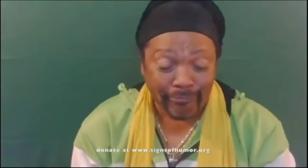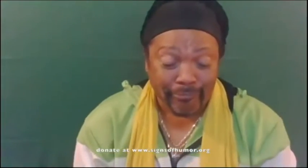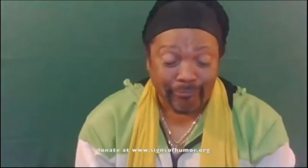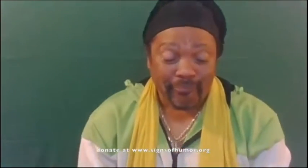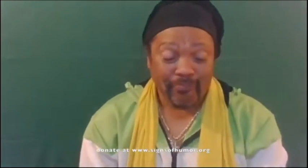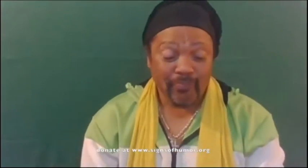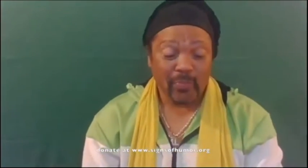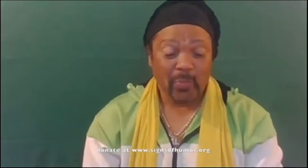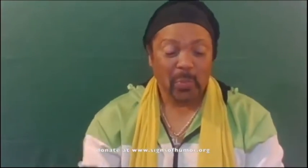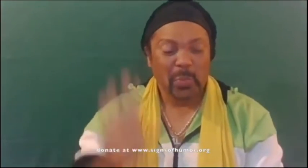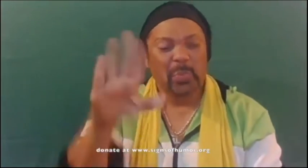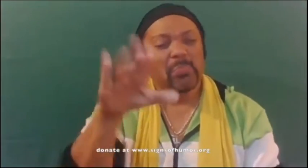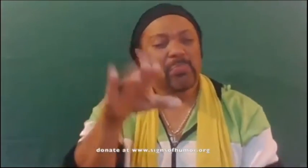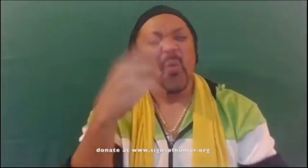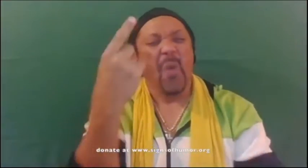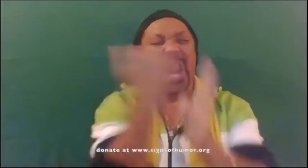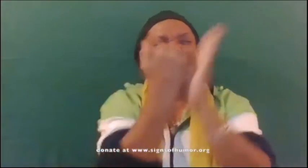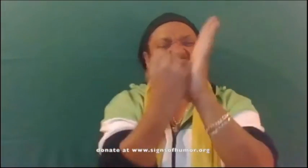I'm gonna expound on that just a little bit if I can in a scholarly fashion.